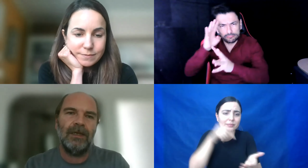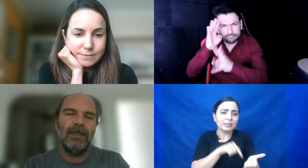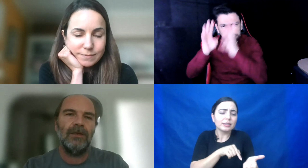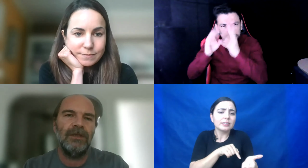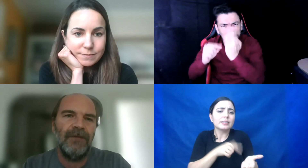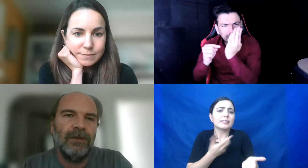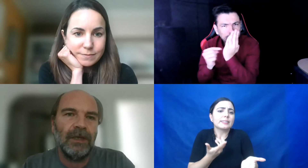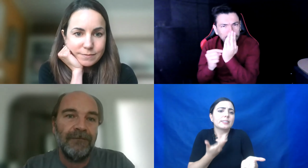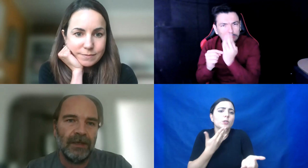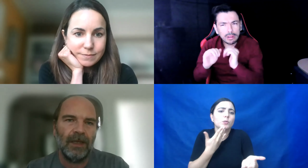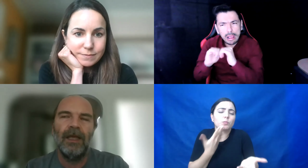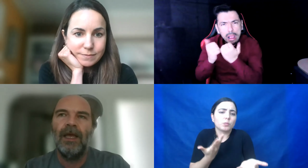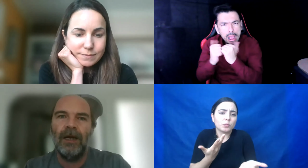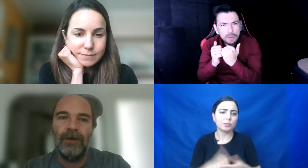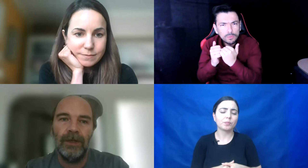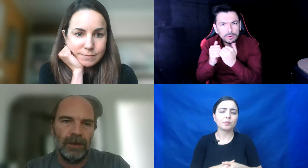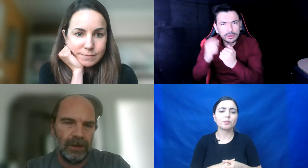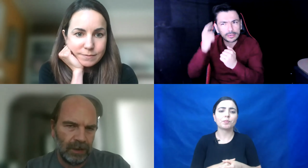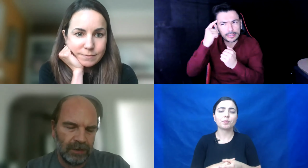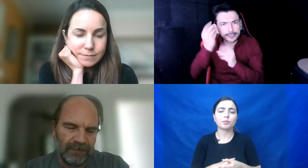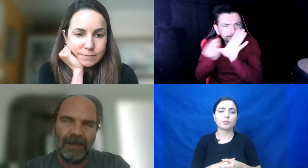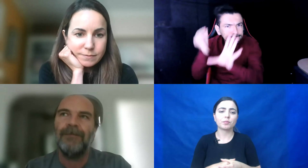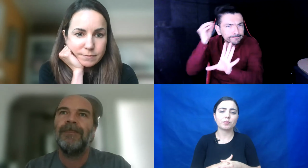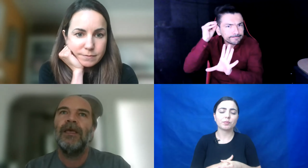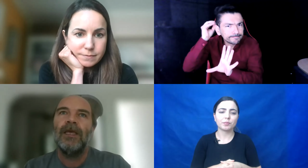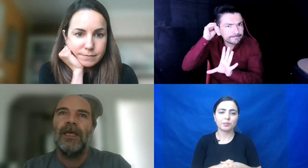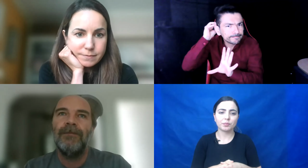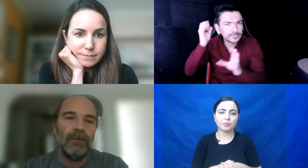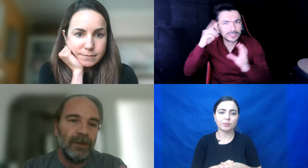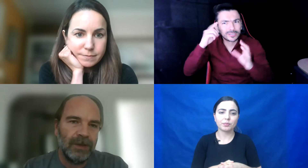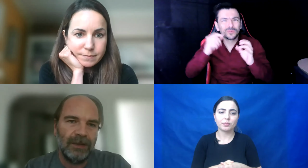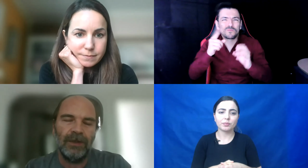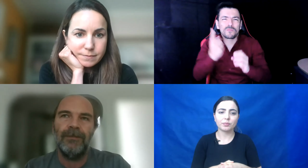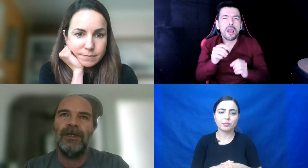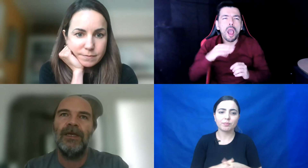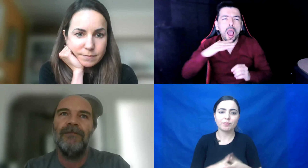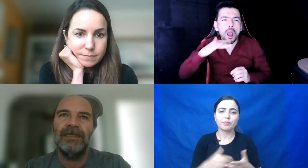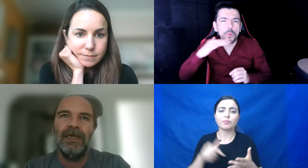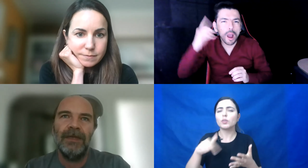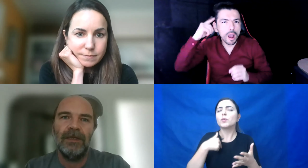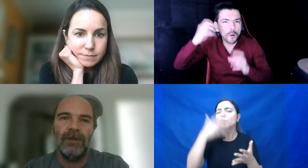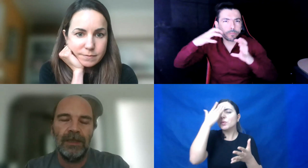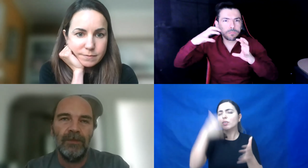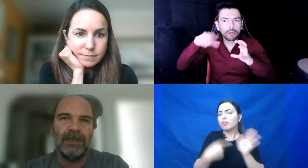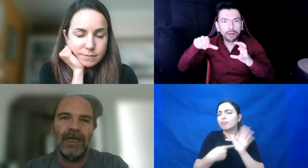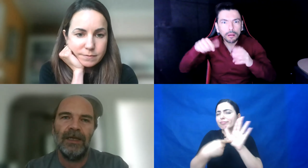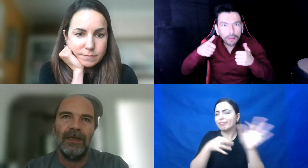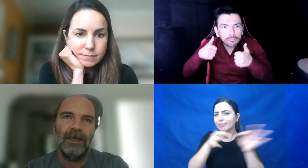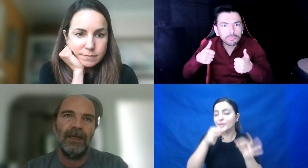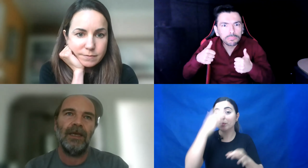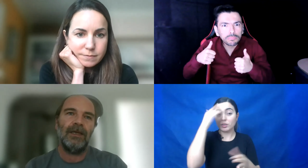of a hydraulic engineer's child, and he was able to develop